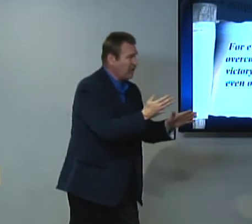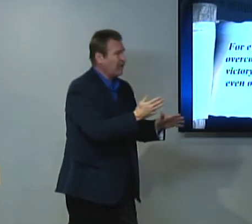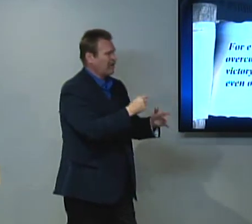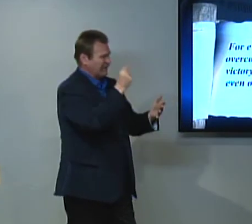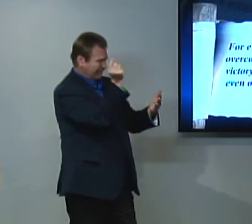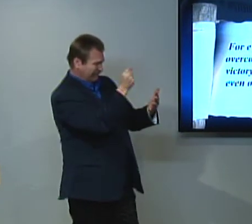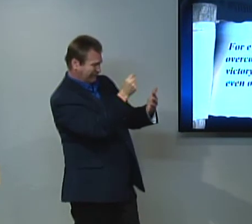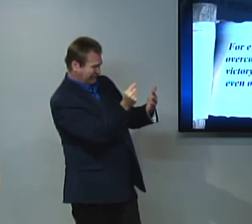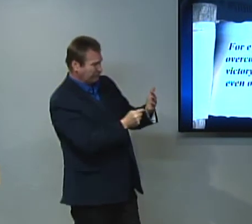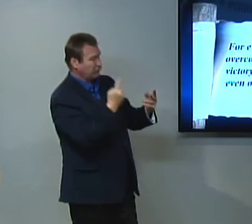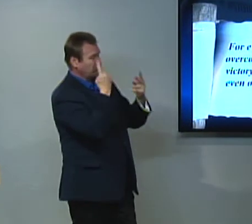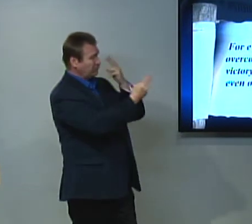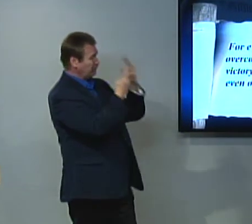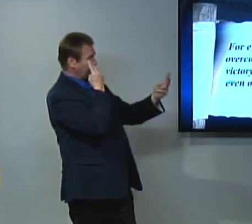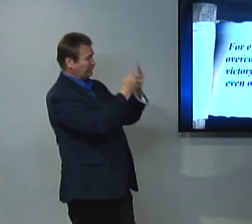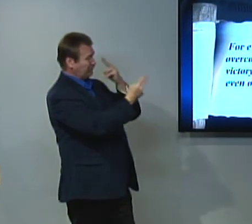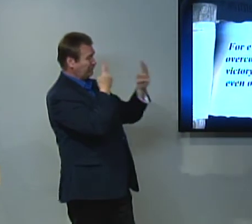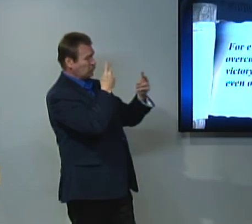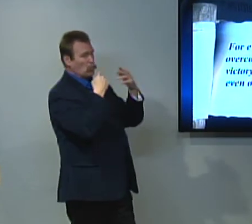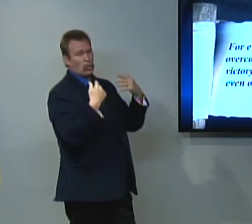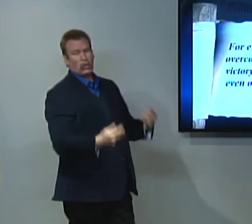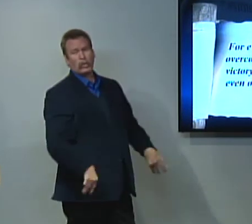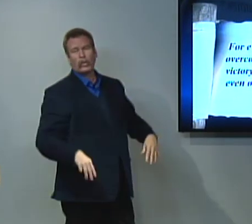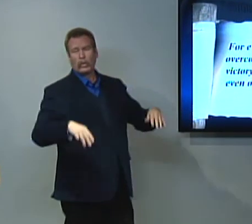how Jesus had forgiven sins. He'd seen it all.